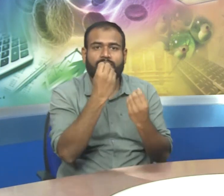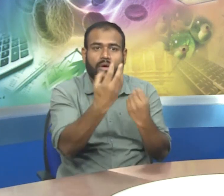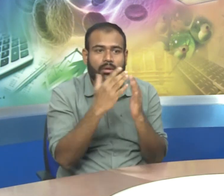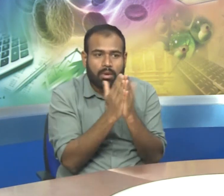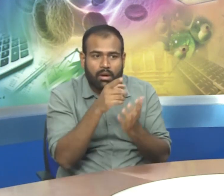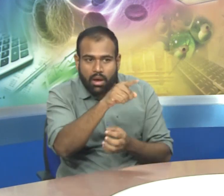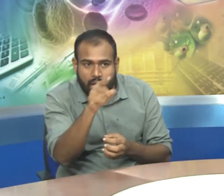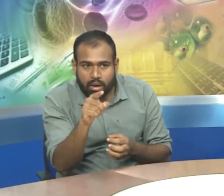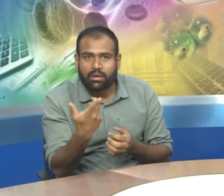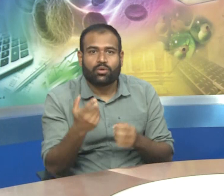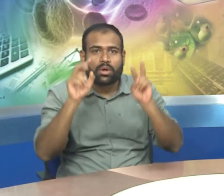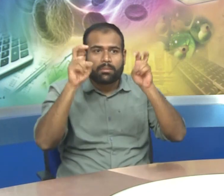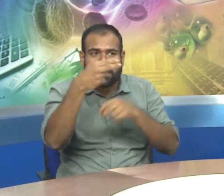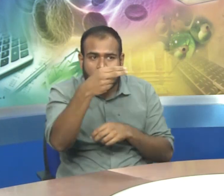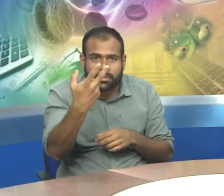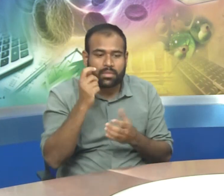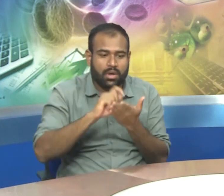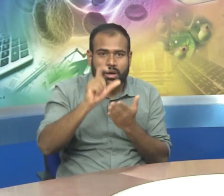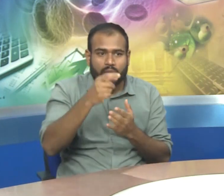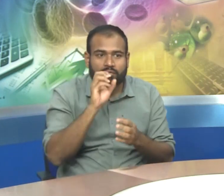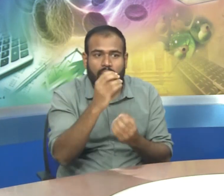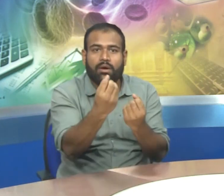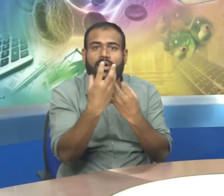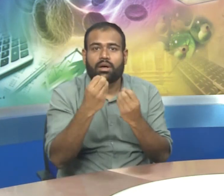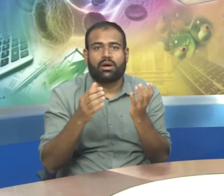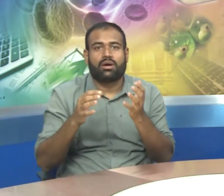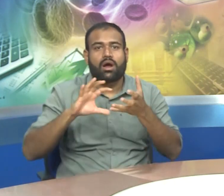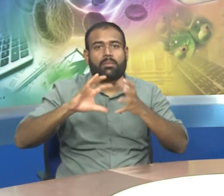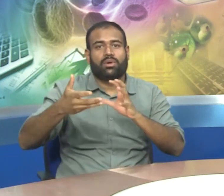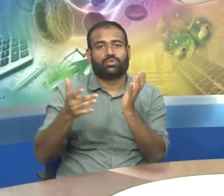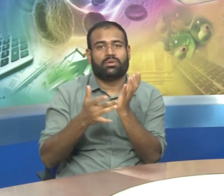of information services explains it as a non-traditional service.